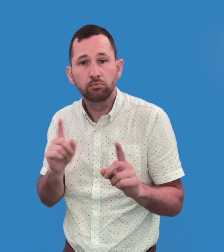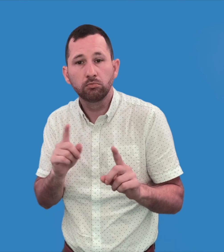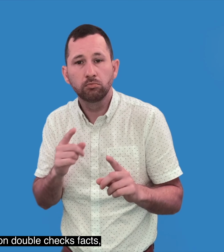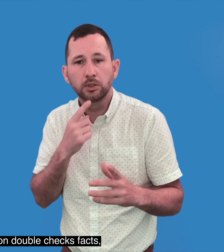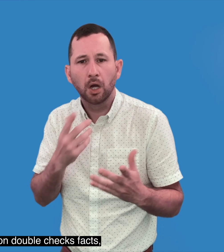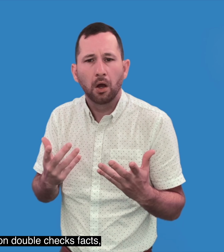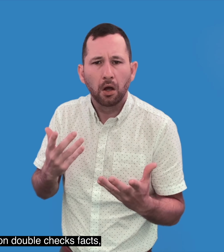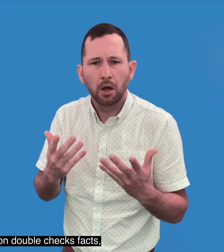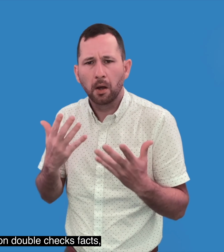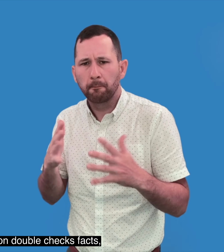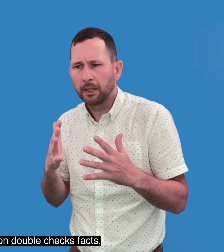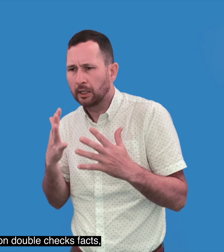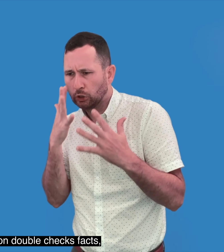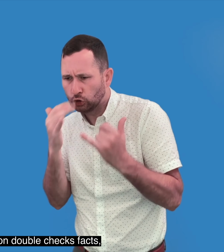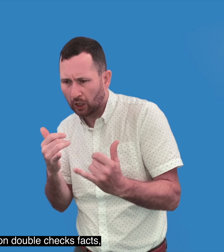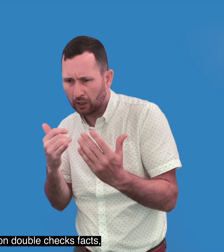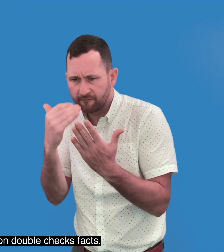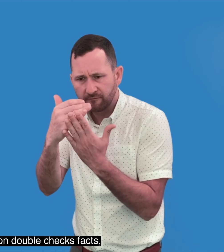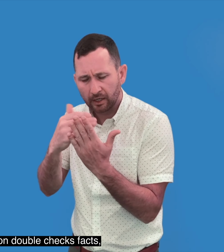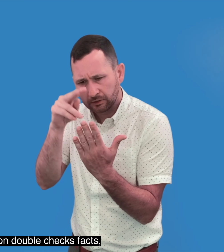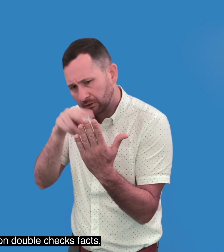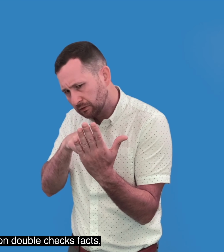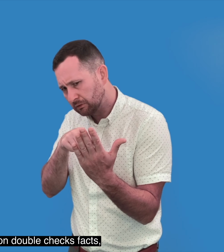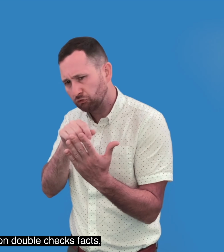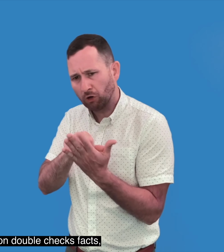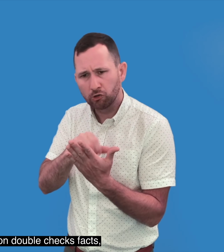The next person double-checked facts.